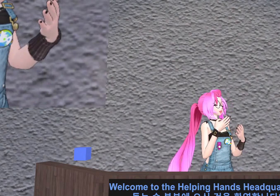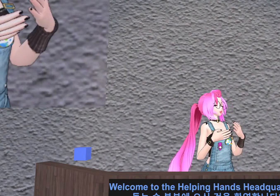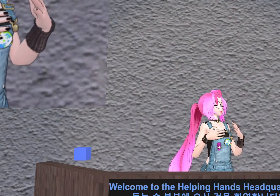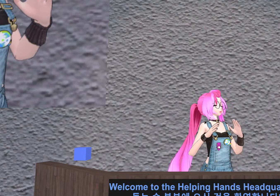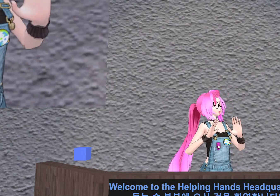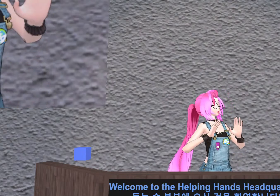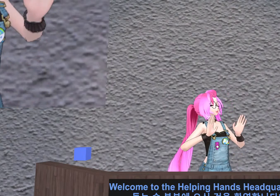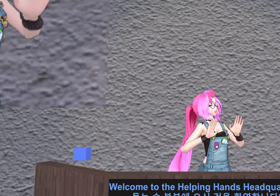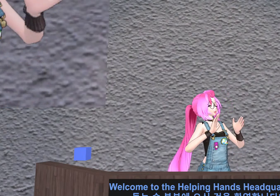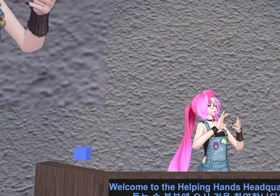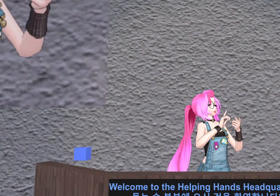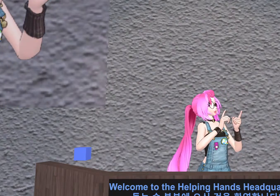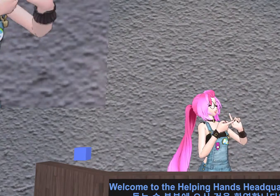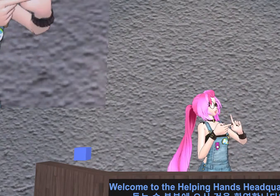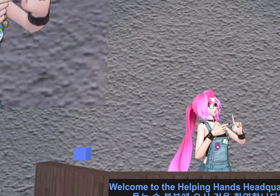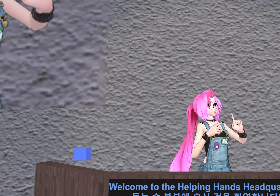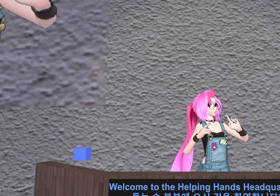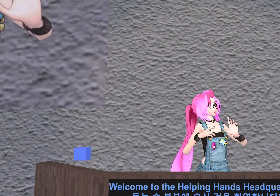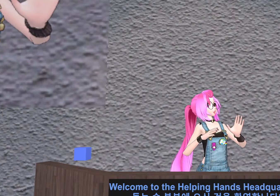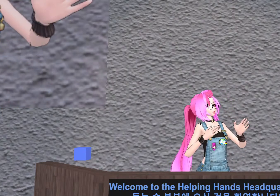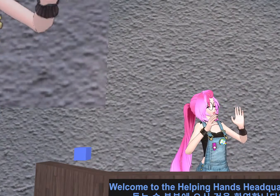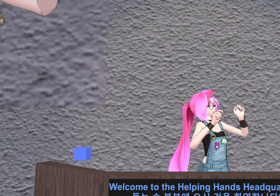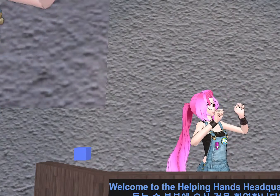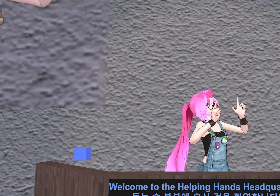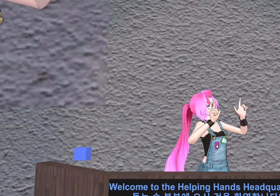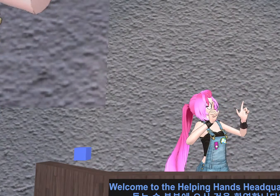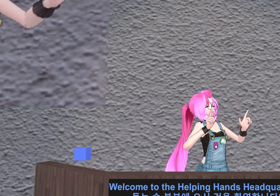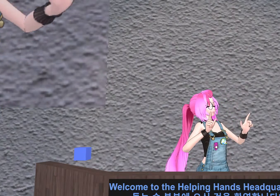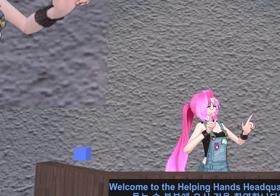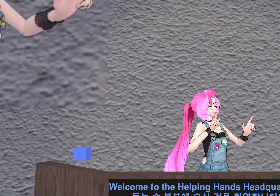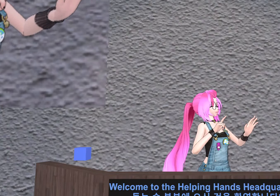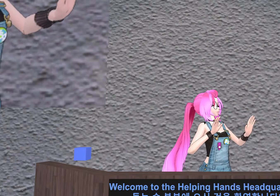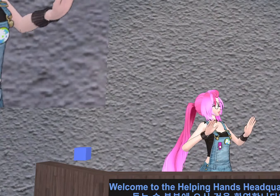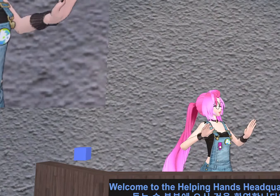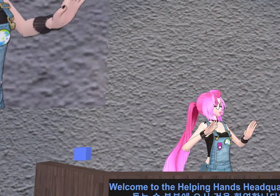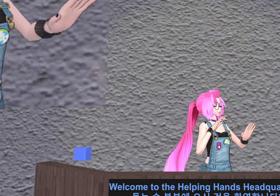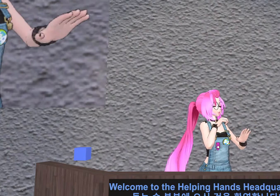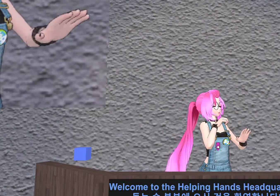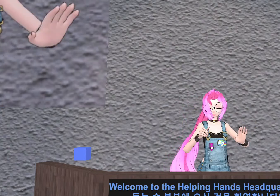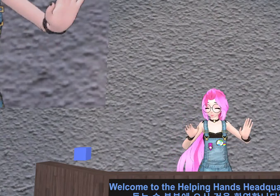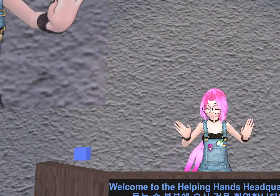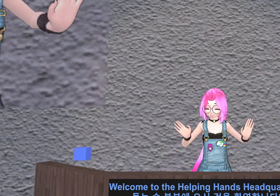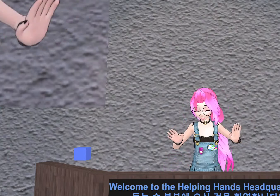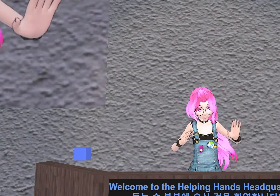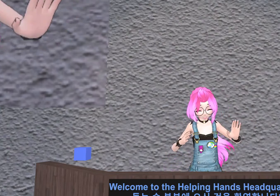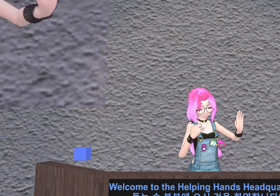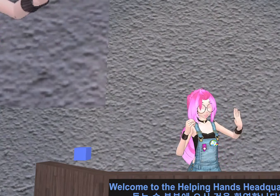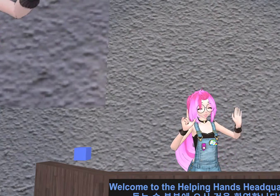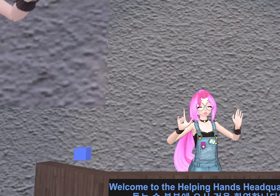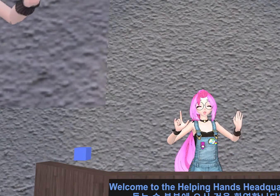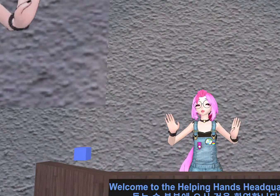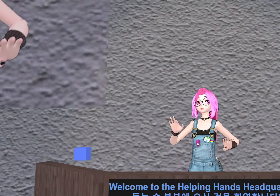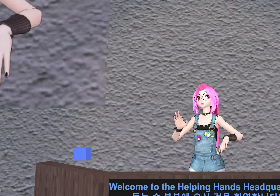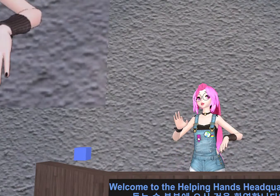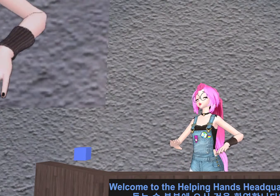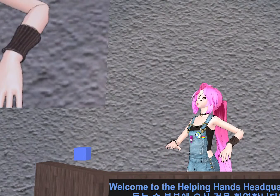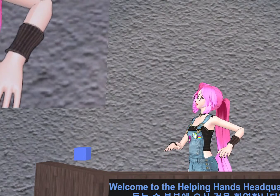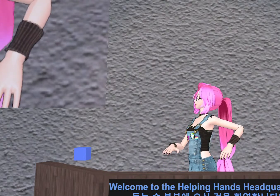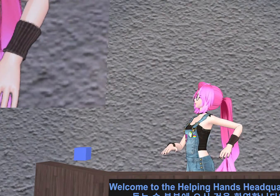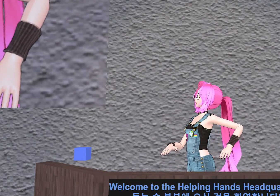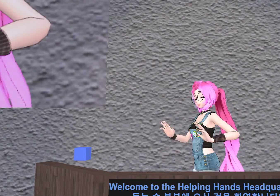What? That's a good avatar? Okay, never mind. I was gonna tell you to change, but surprised me that's not unoptimized. Okay, sorry.